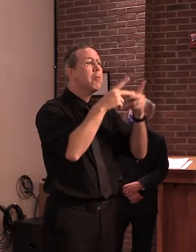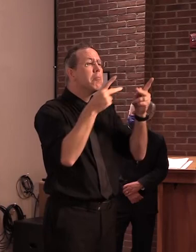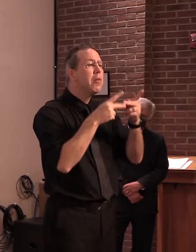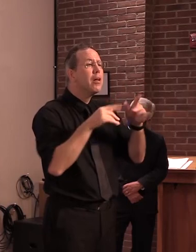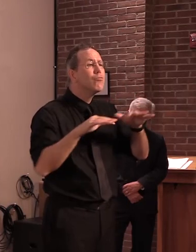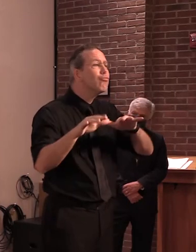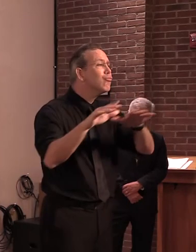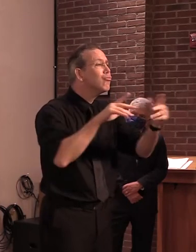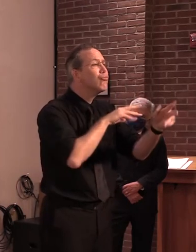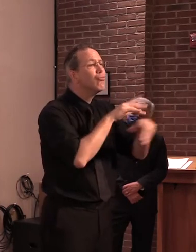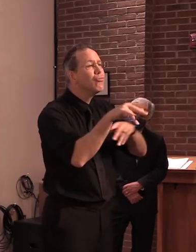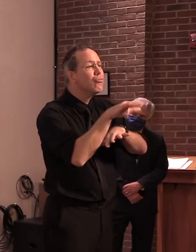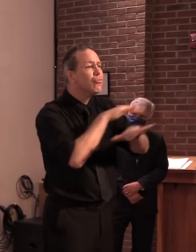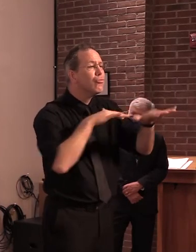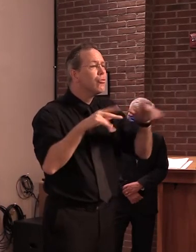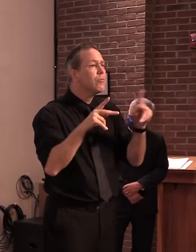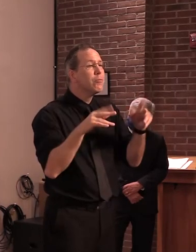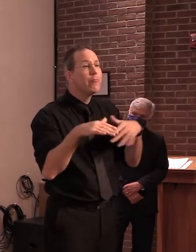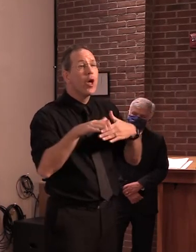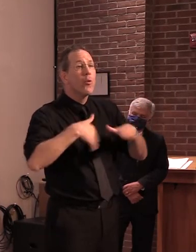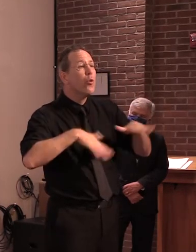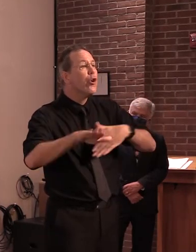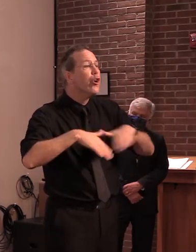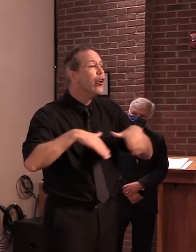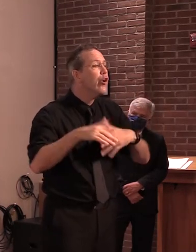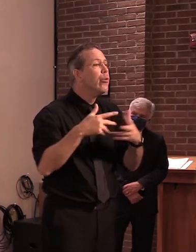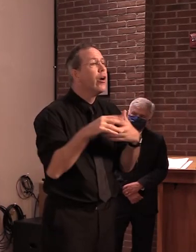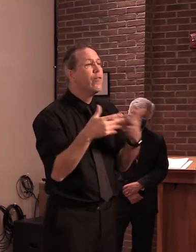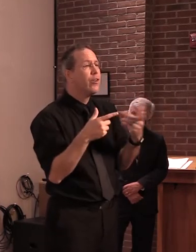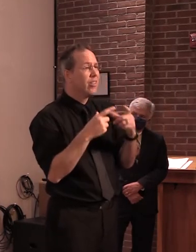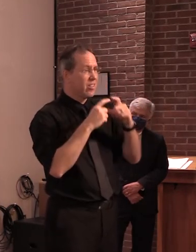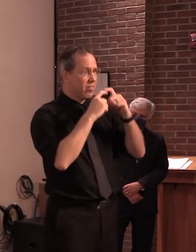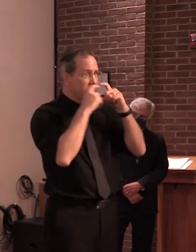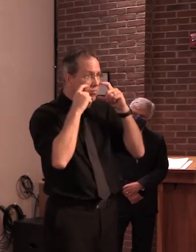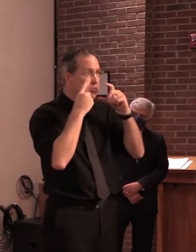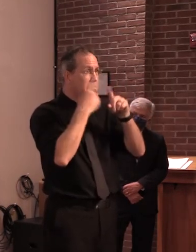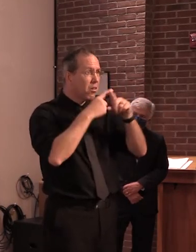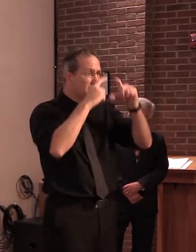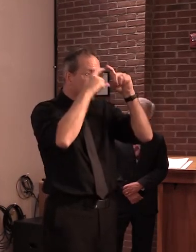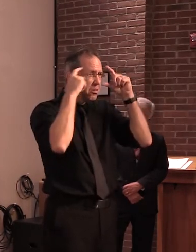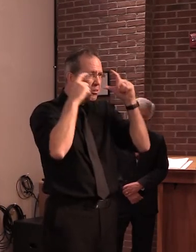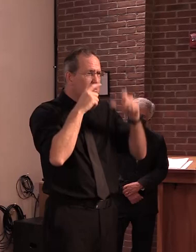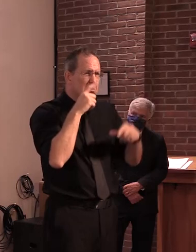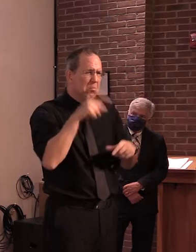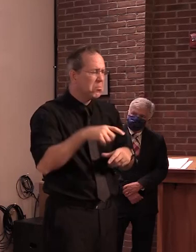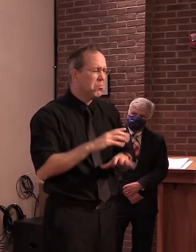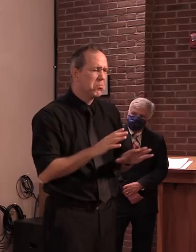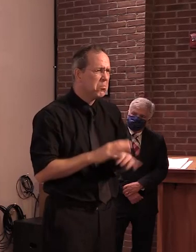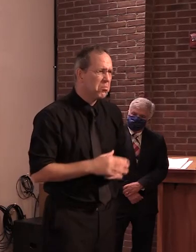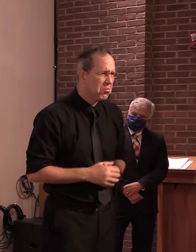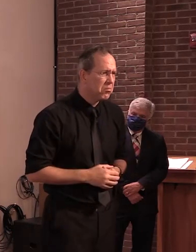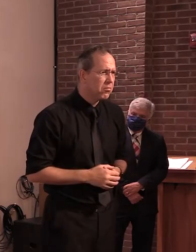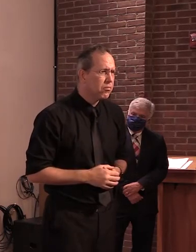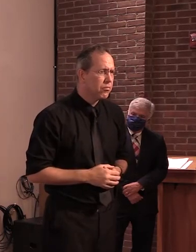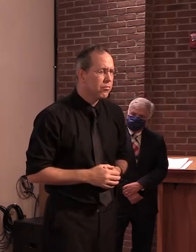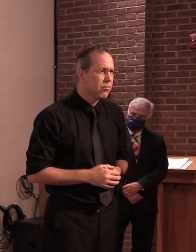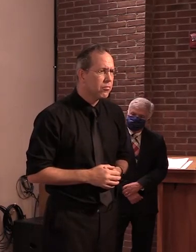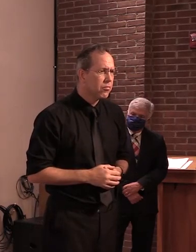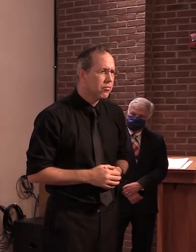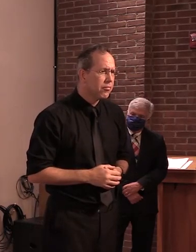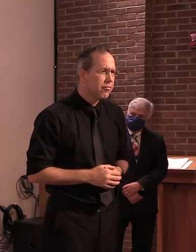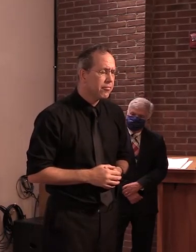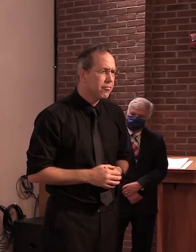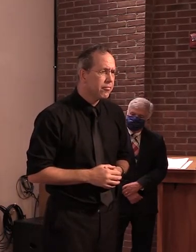appropriately distanced and washing their hands, they shouldn't need to have a mandate to wear goggles on top of that. Okay?